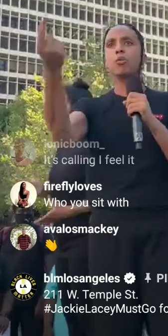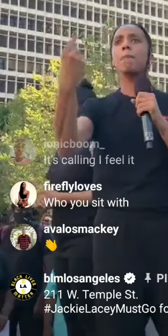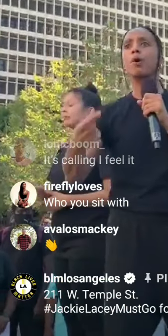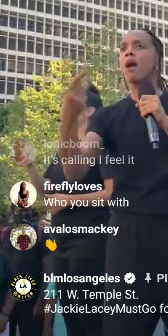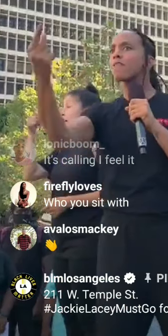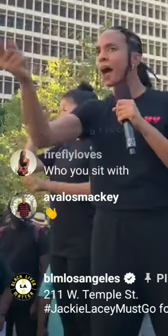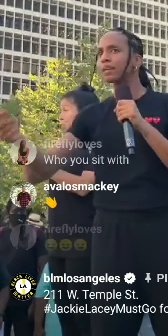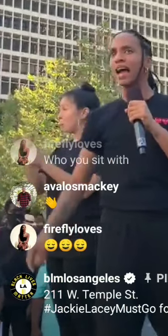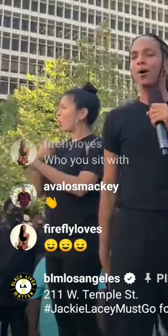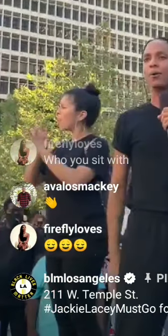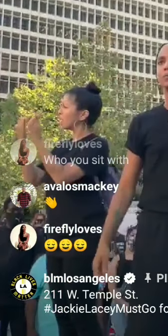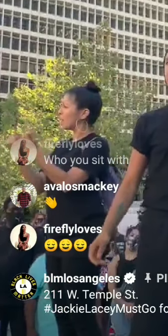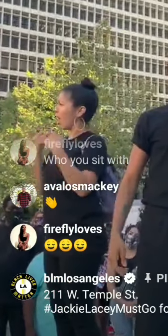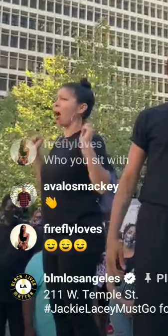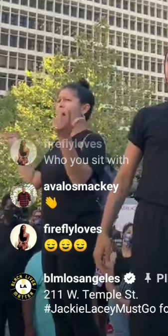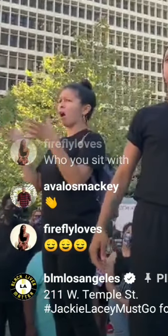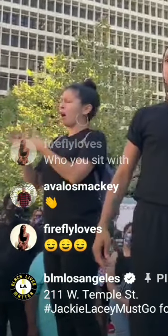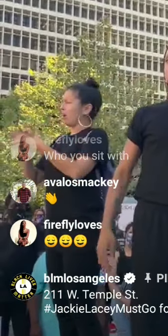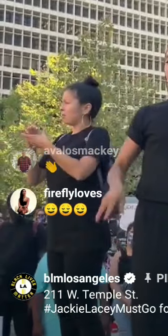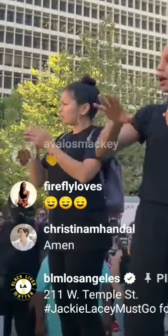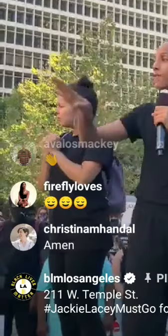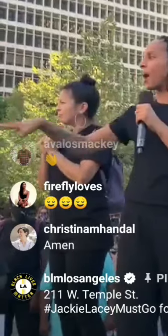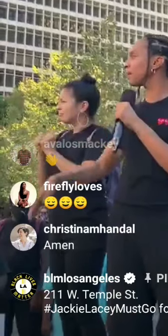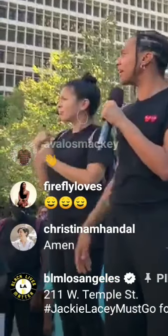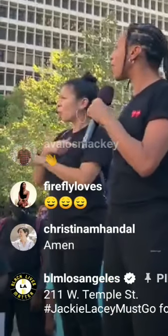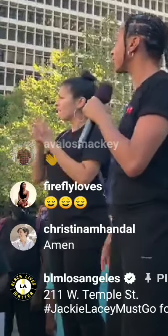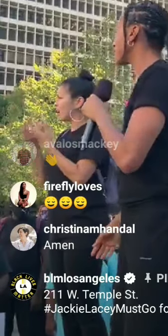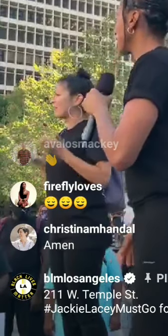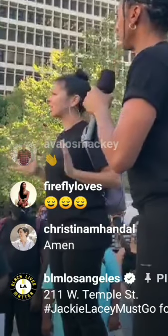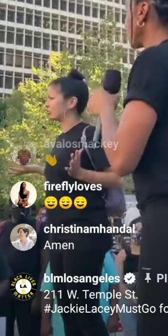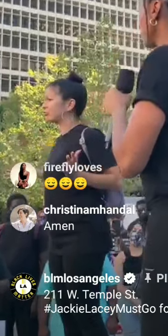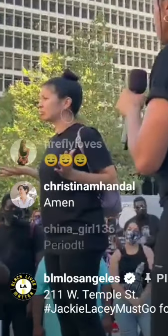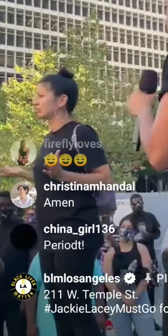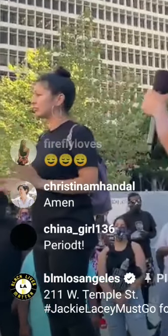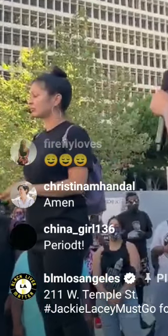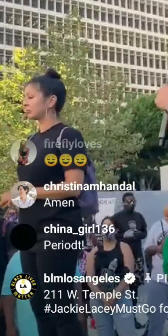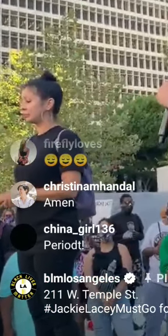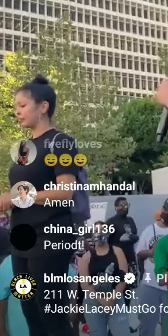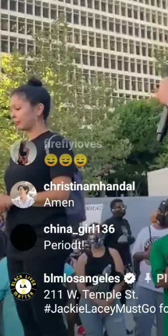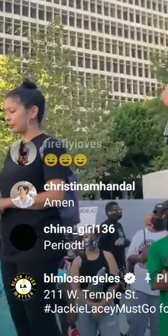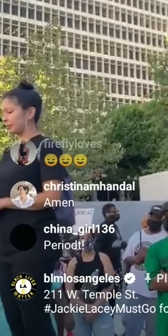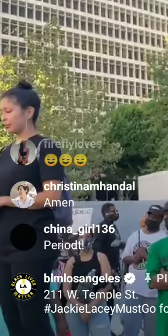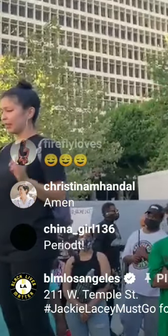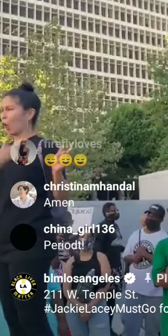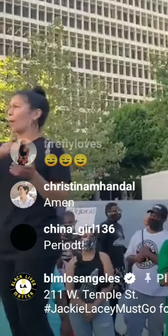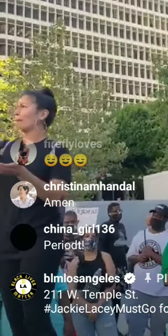before me stood a man who had become the bearer and protector of an entity